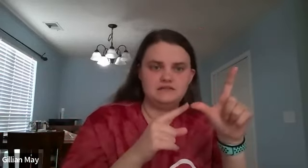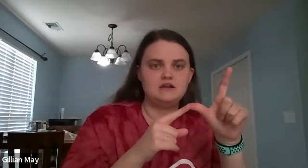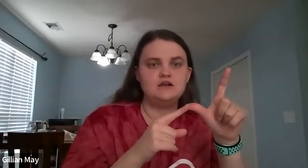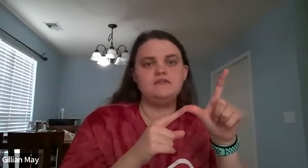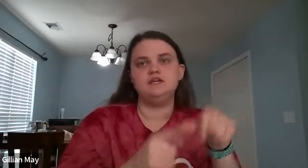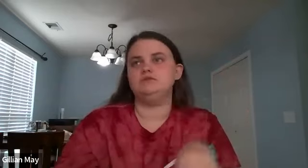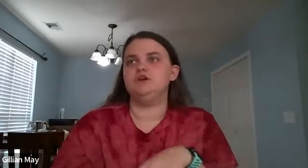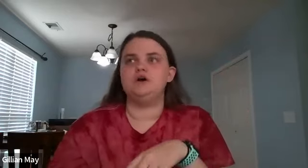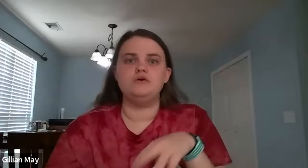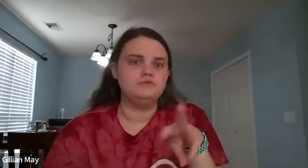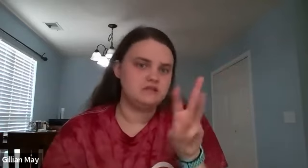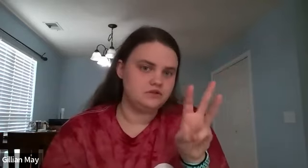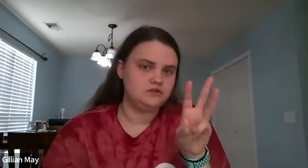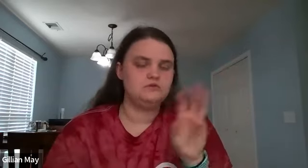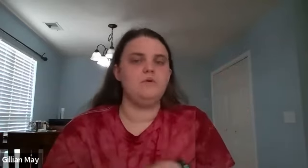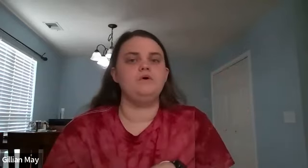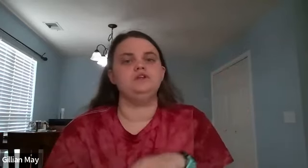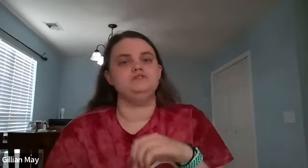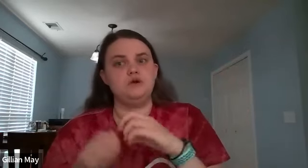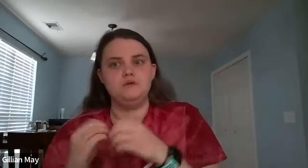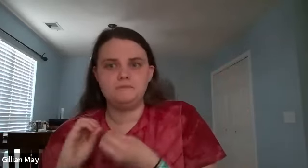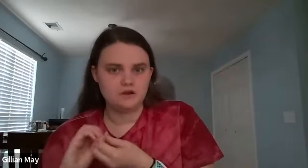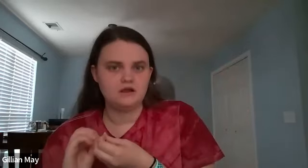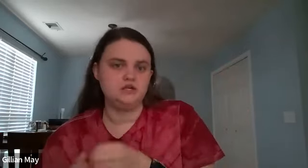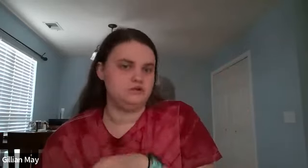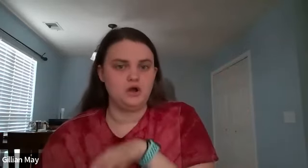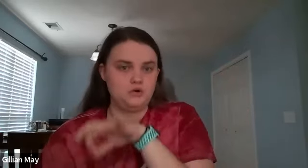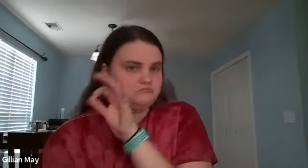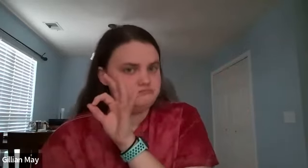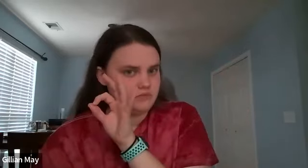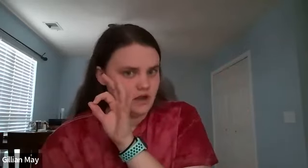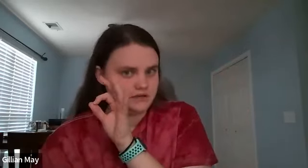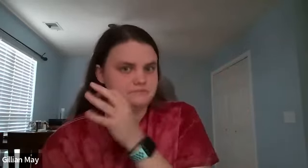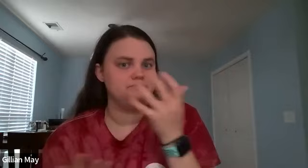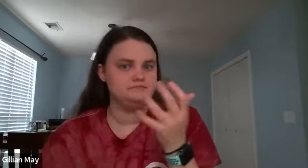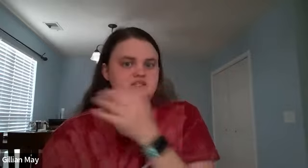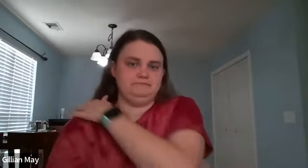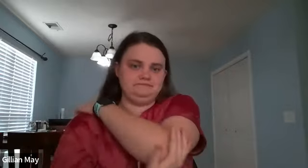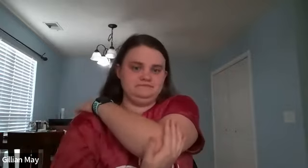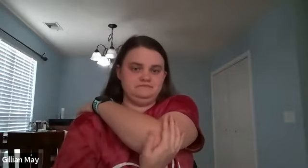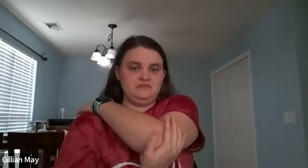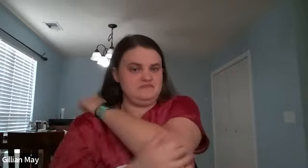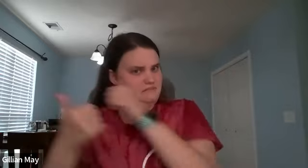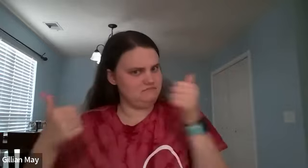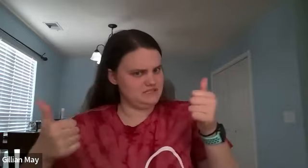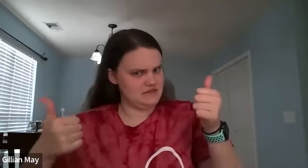letter, and then you would go W, or you'd go number, and you would go 9. So does that make